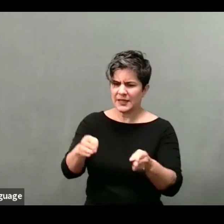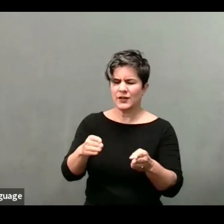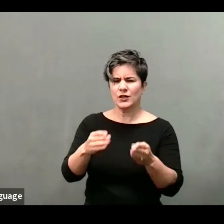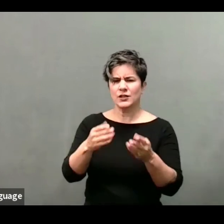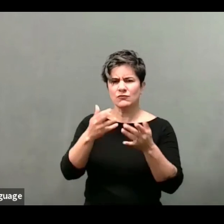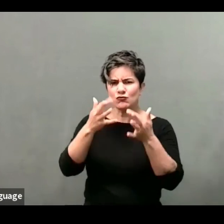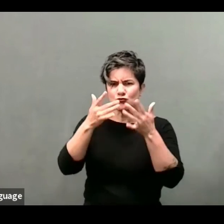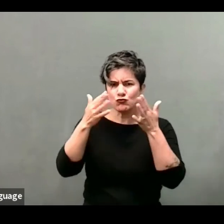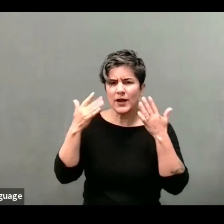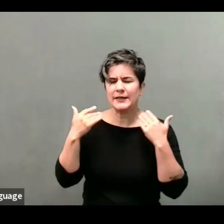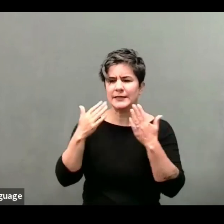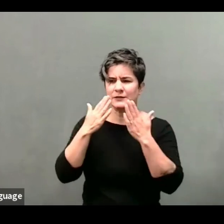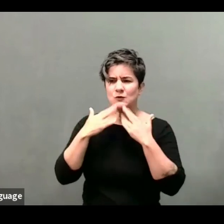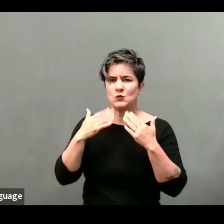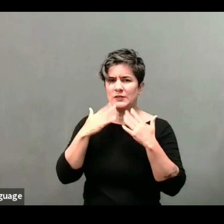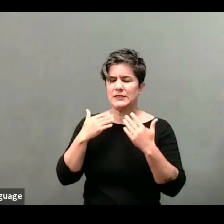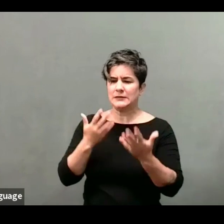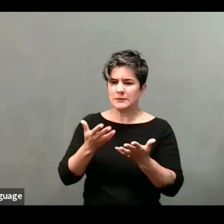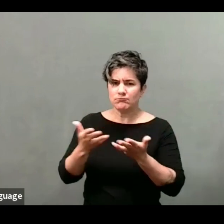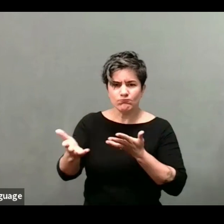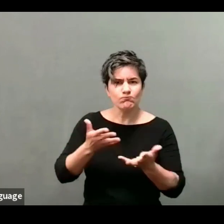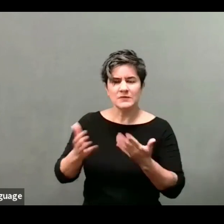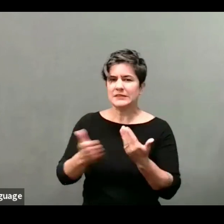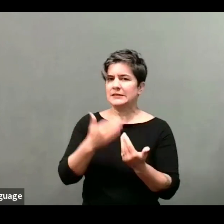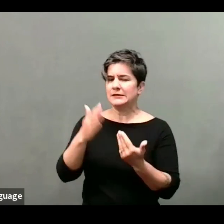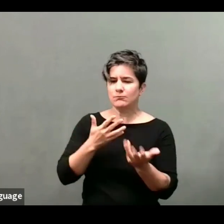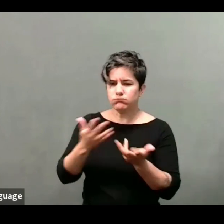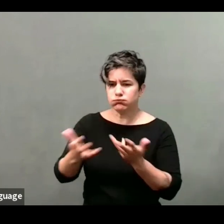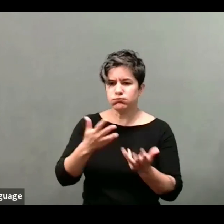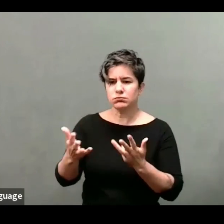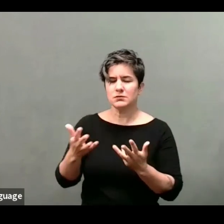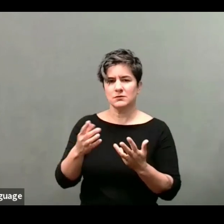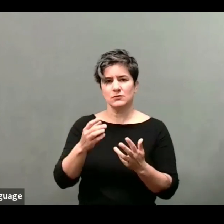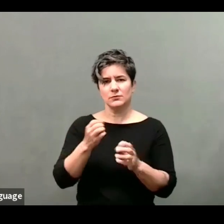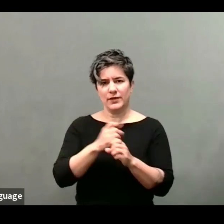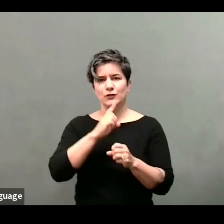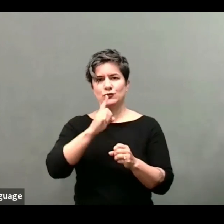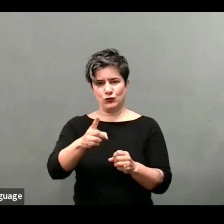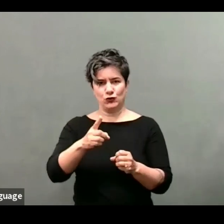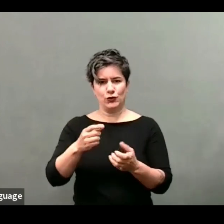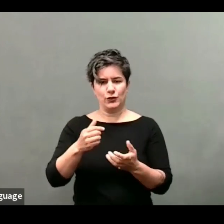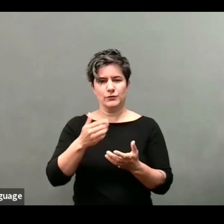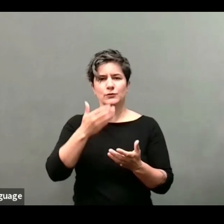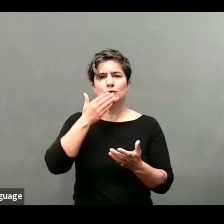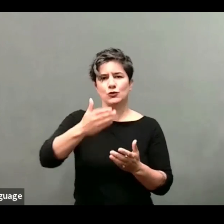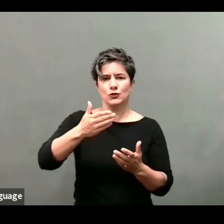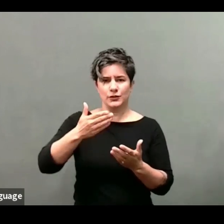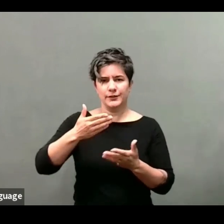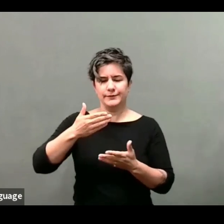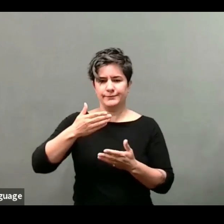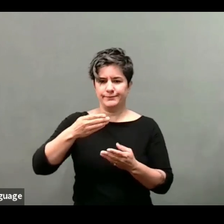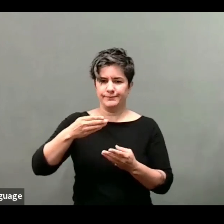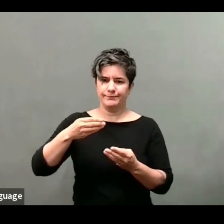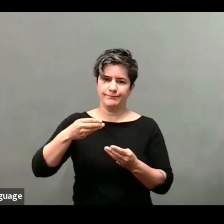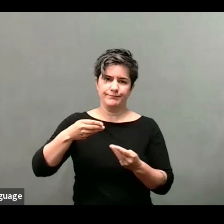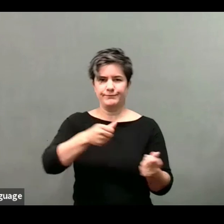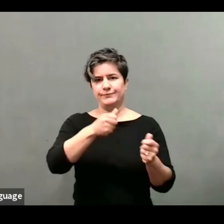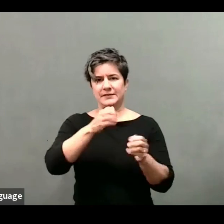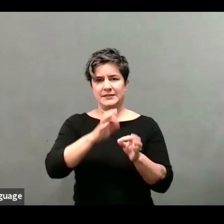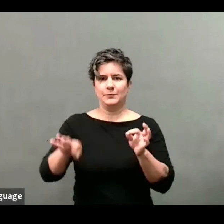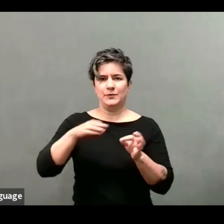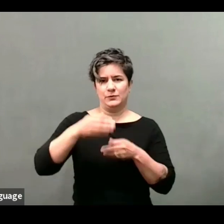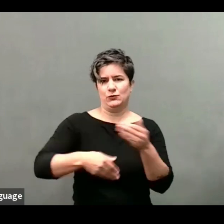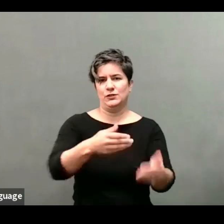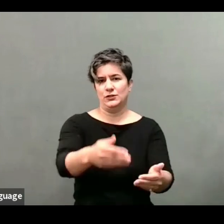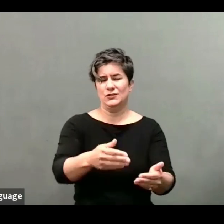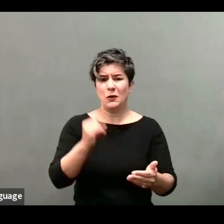to work with. She really wants to maximize how this can help patients who have experienced a sexual assault. So